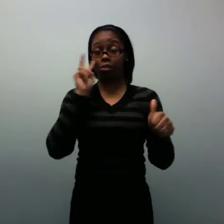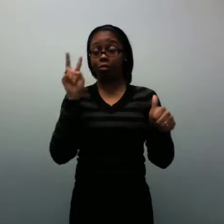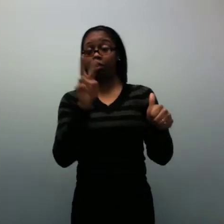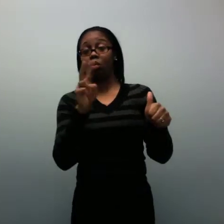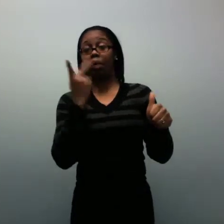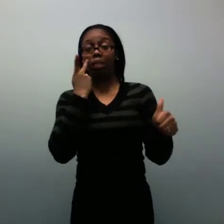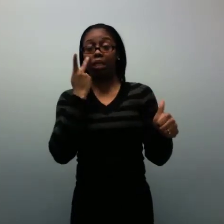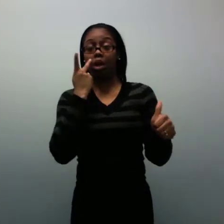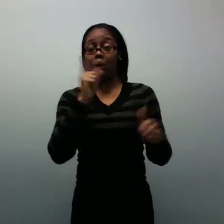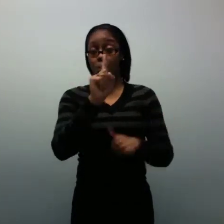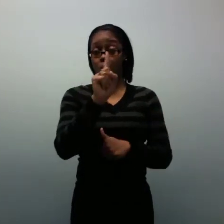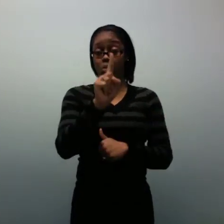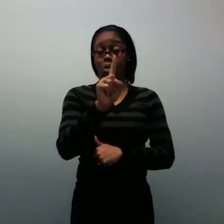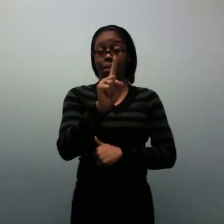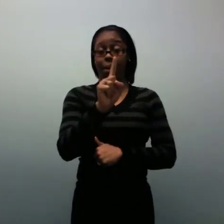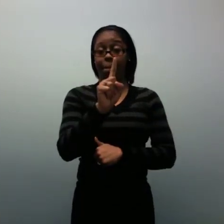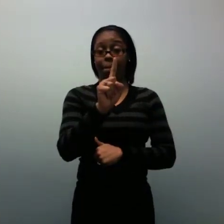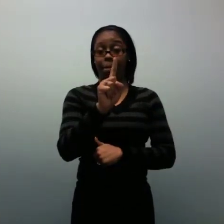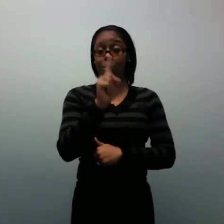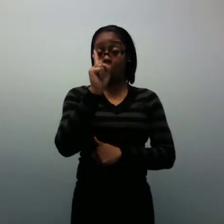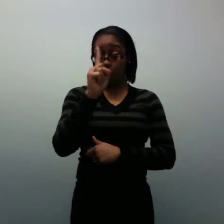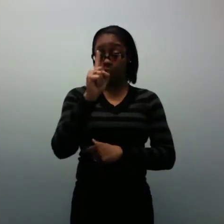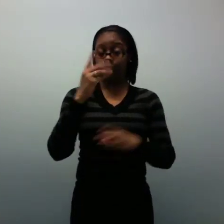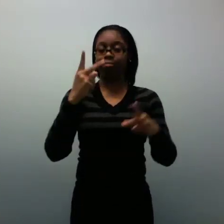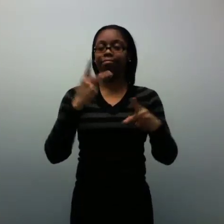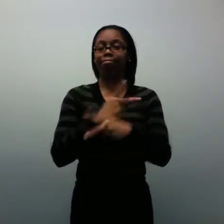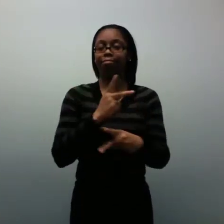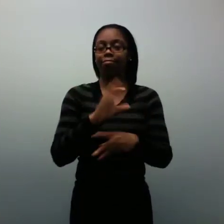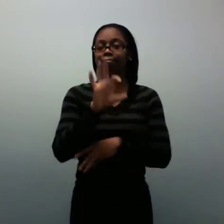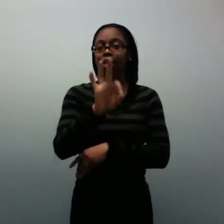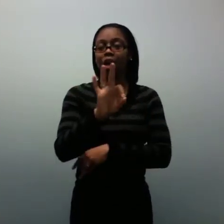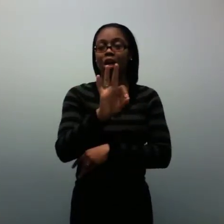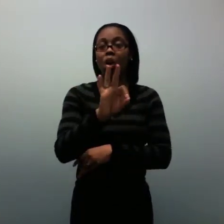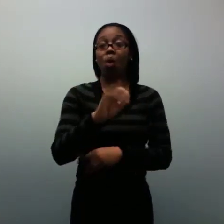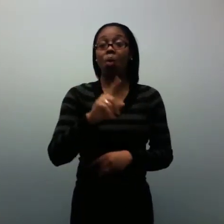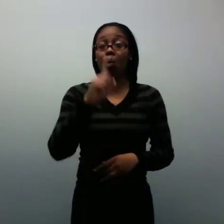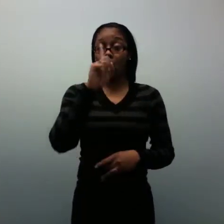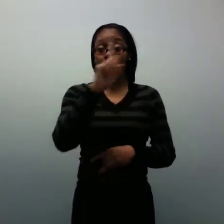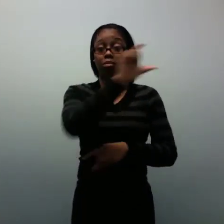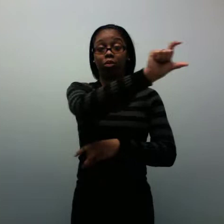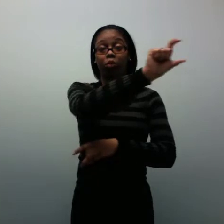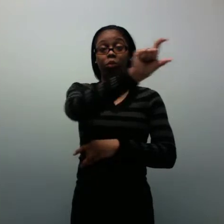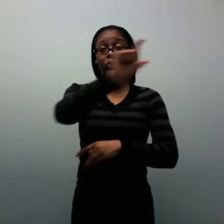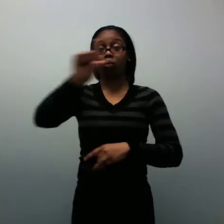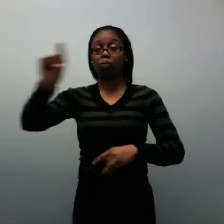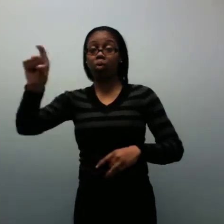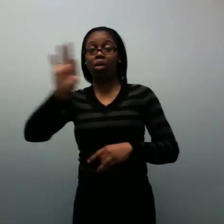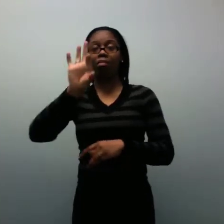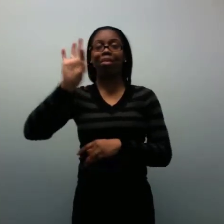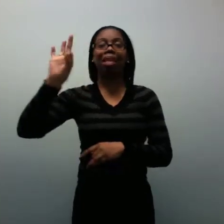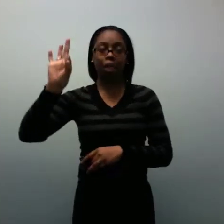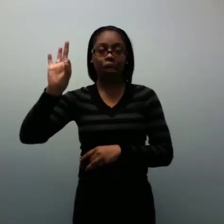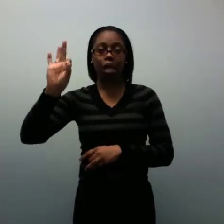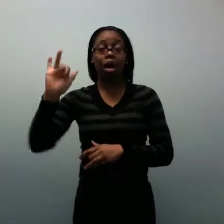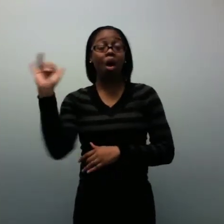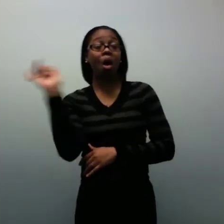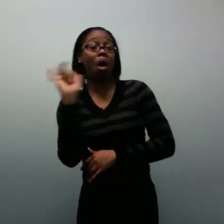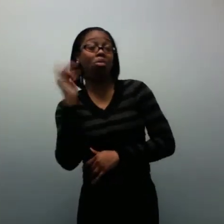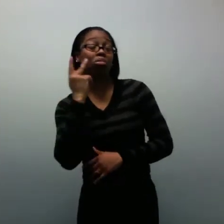have 1 times 9. 1 row of 9. We also could look at it as 3 rows of